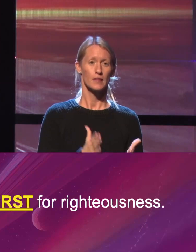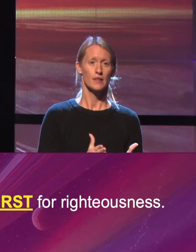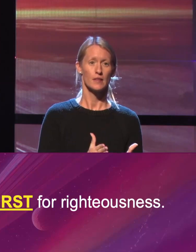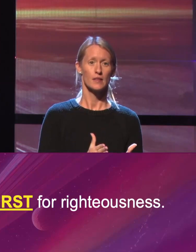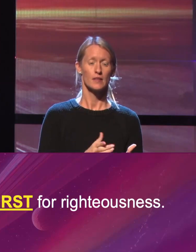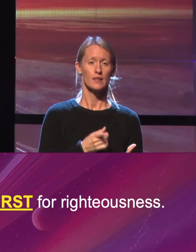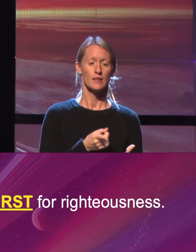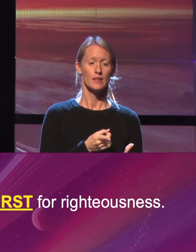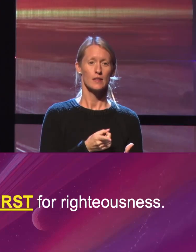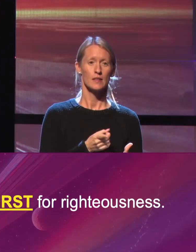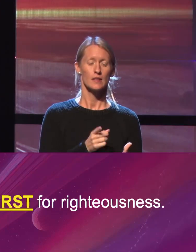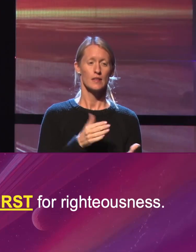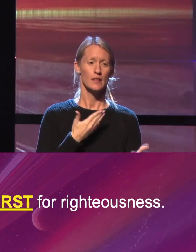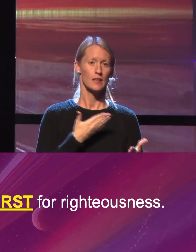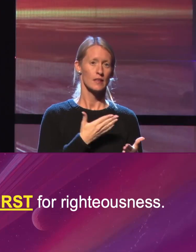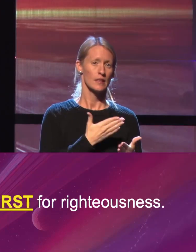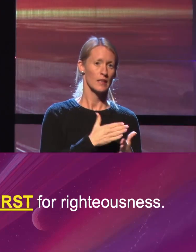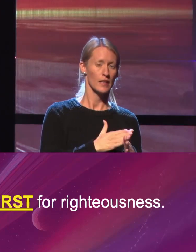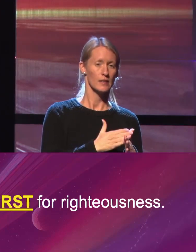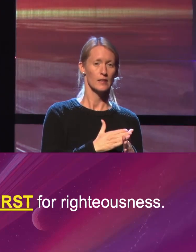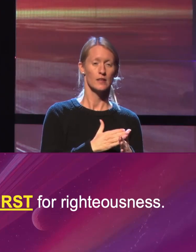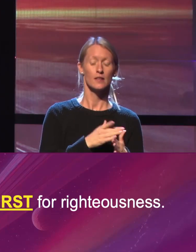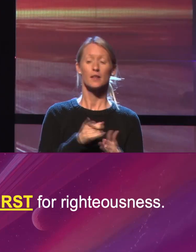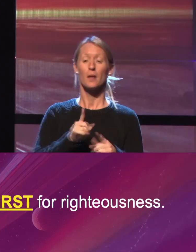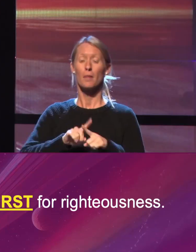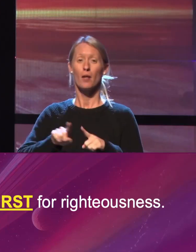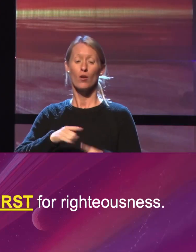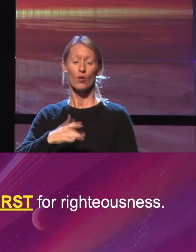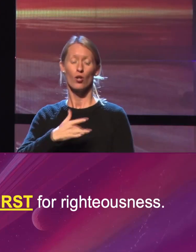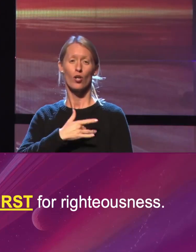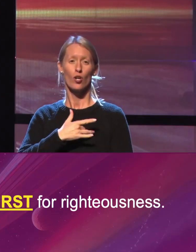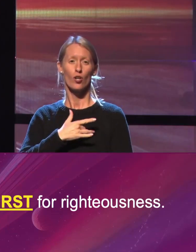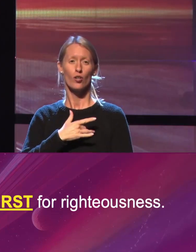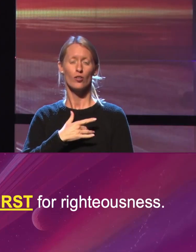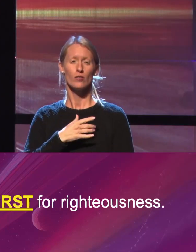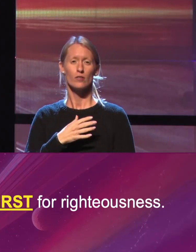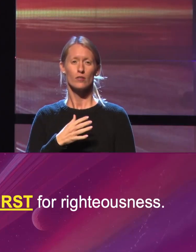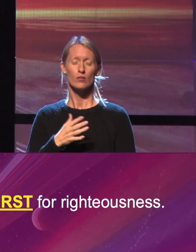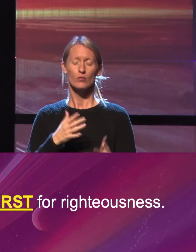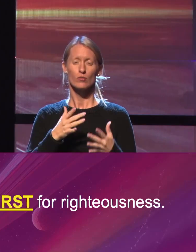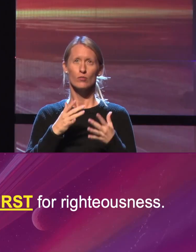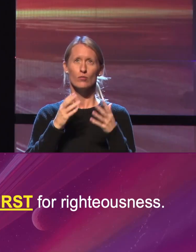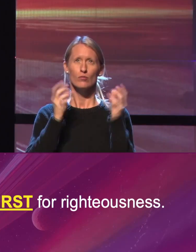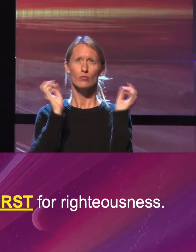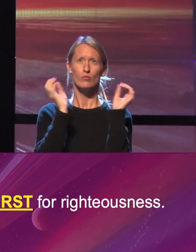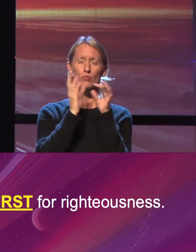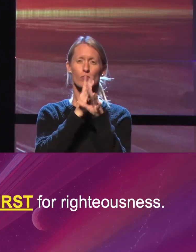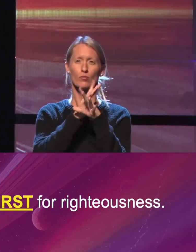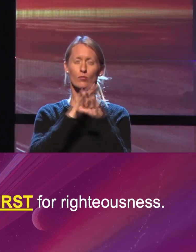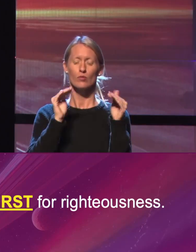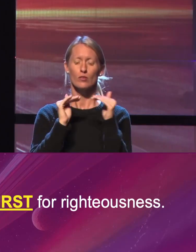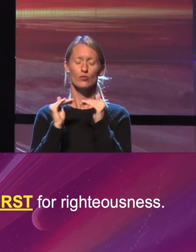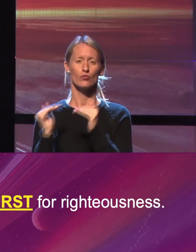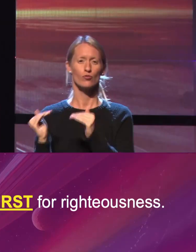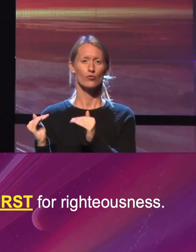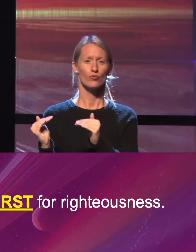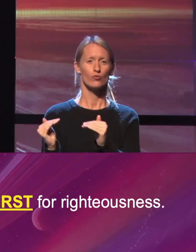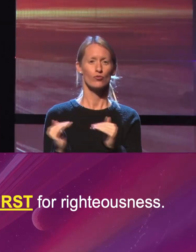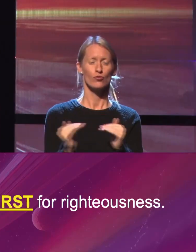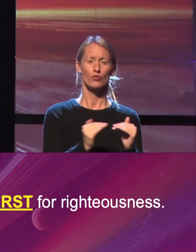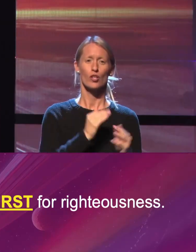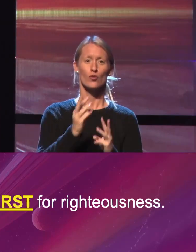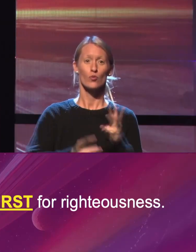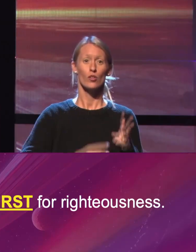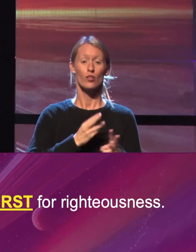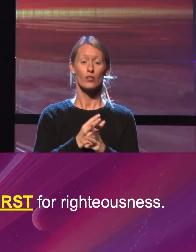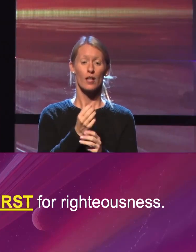when your heart is consumed by the vision of a just world, of a world